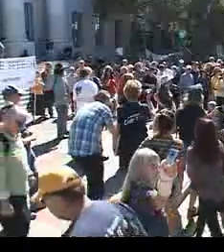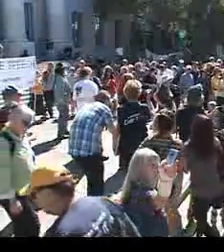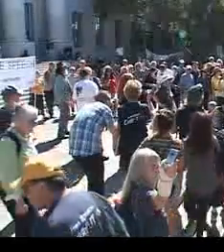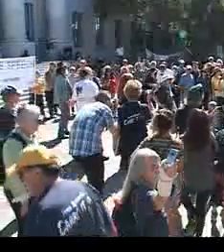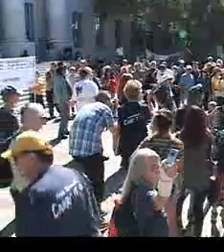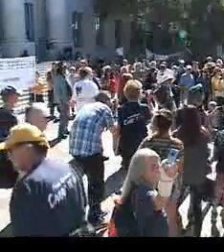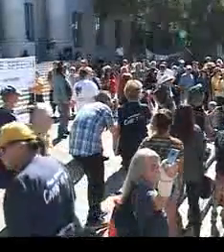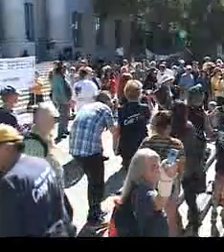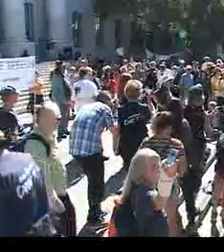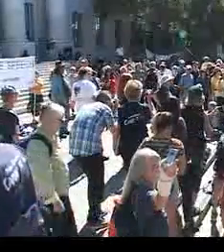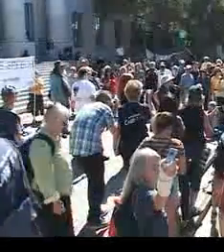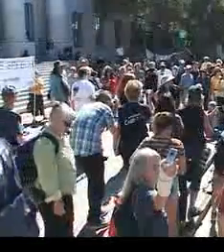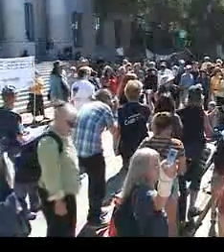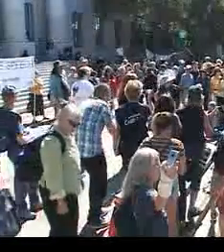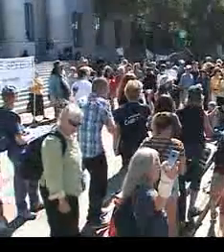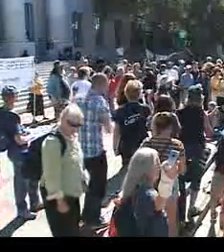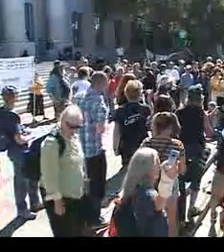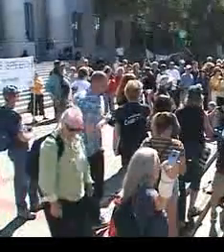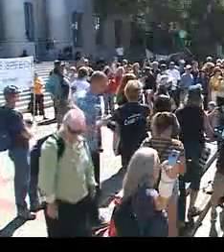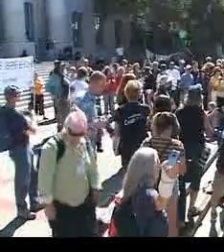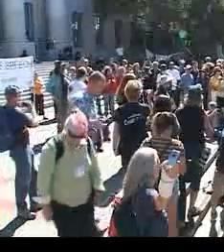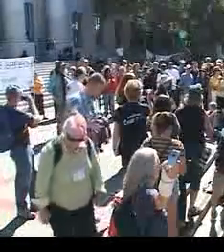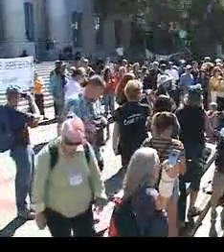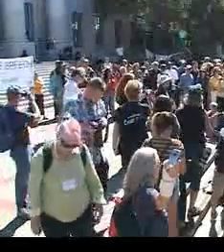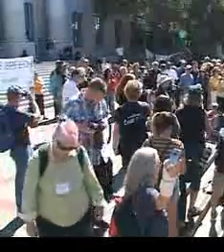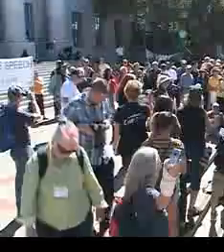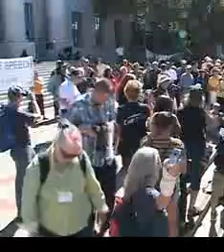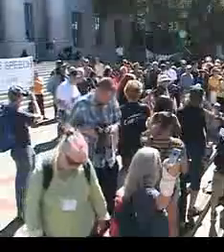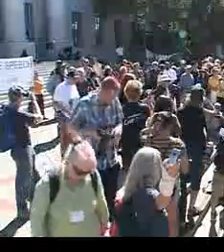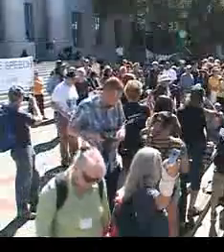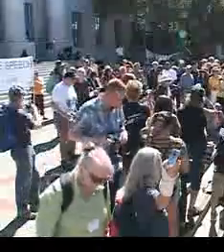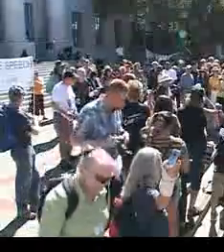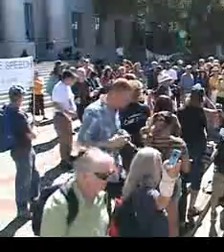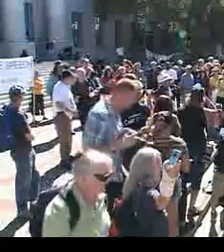And you might ask, why is that person in the police car?